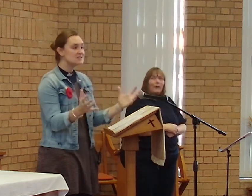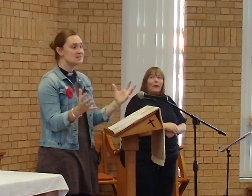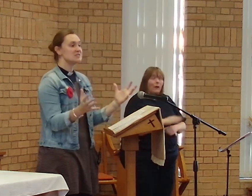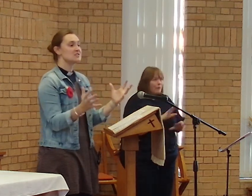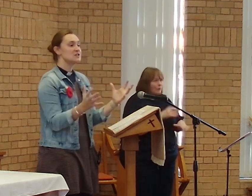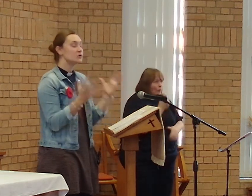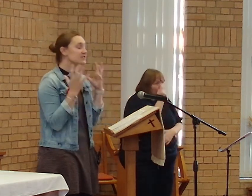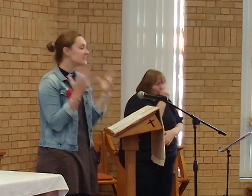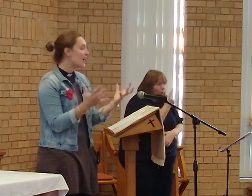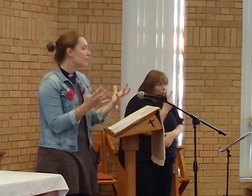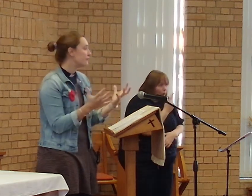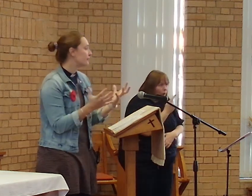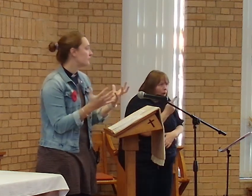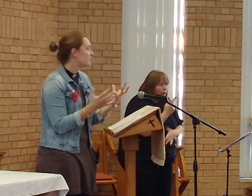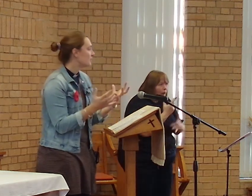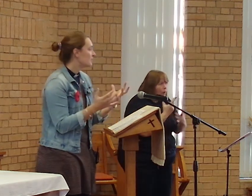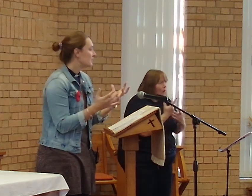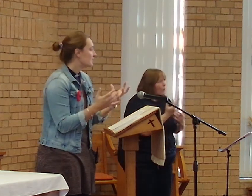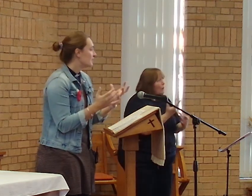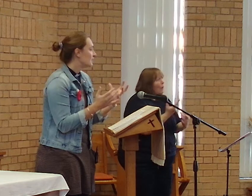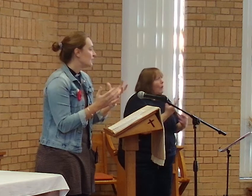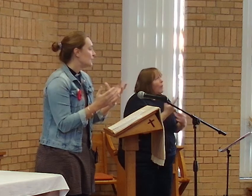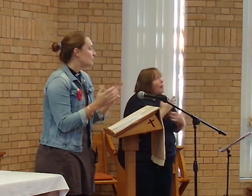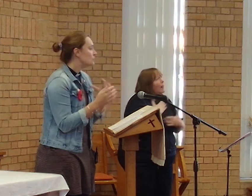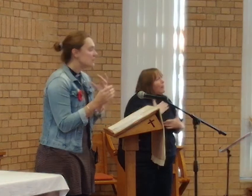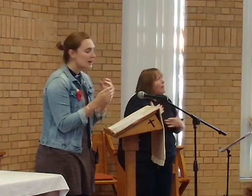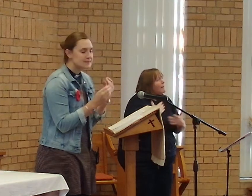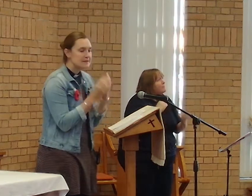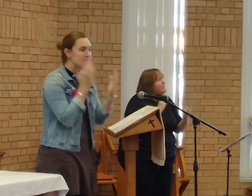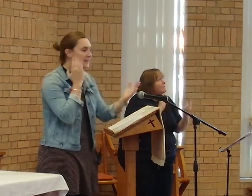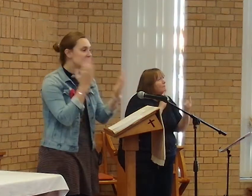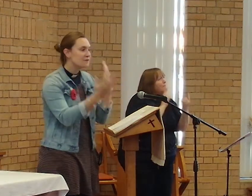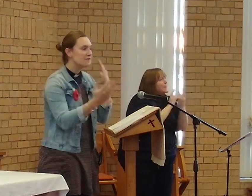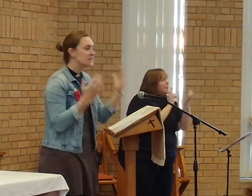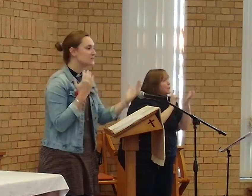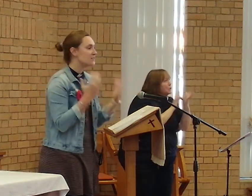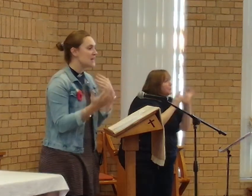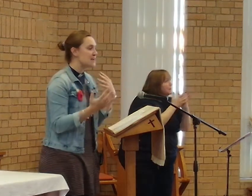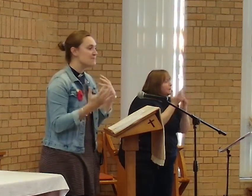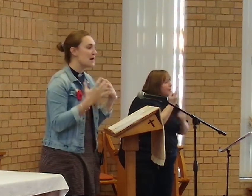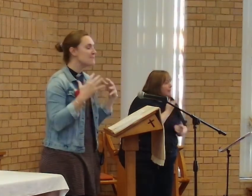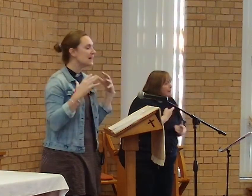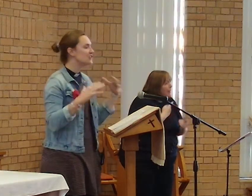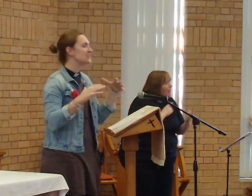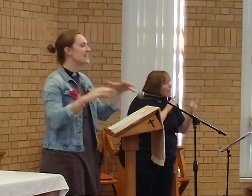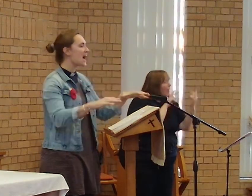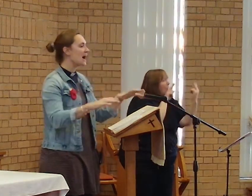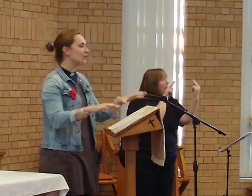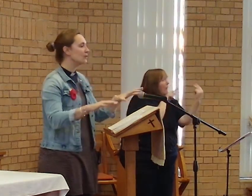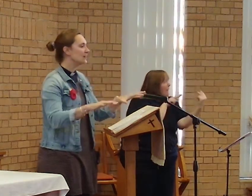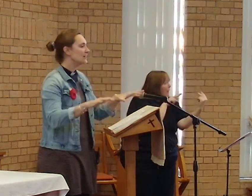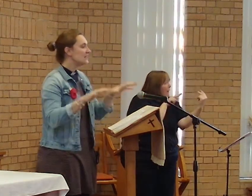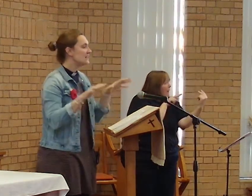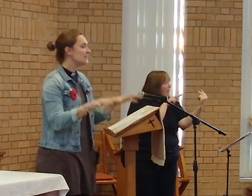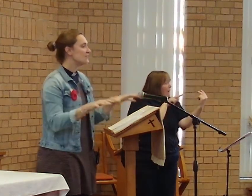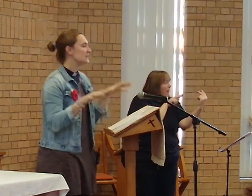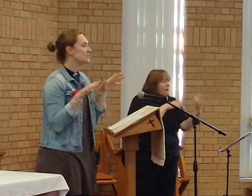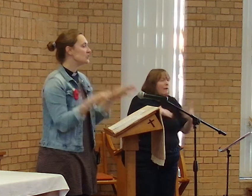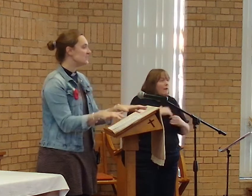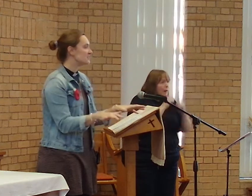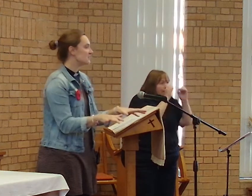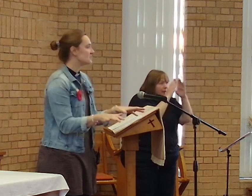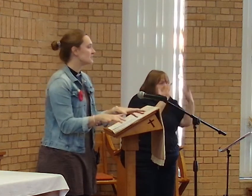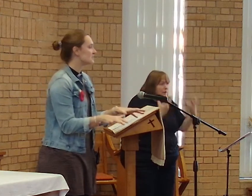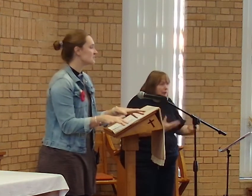hear Jesus yourself. Would you like to be face to face with him? Imagine now